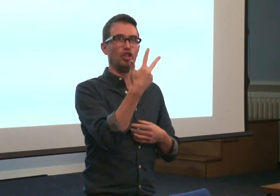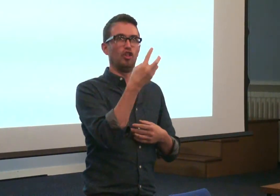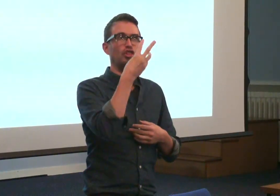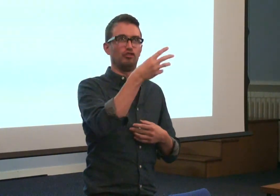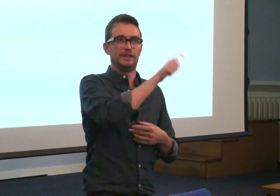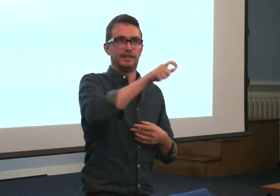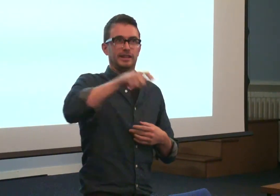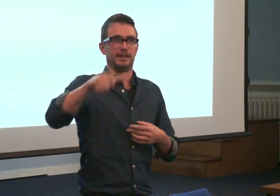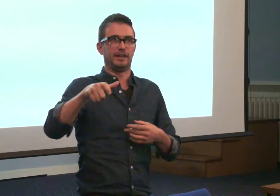First of all, you said that